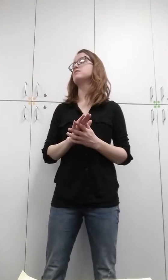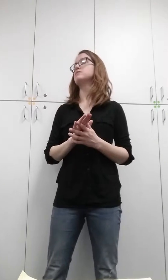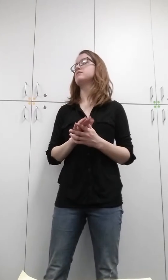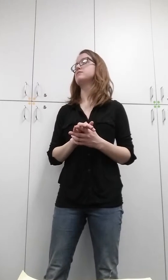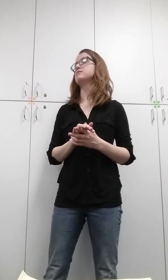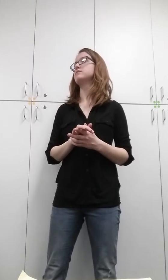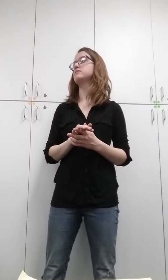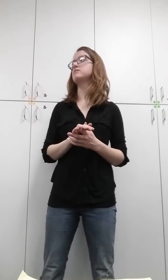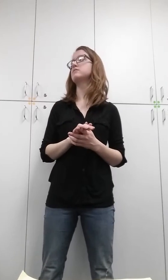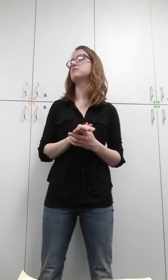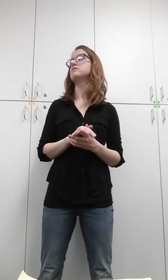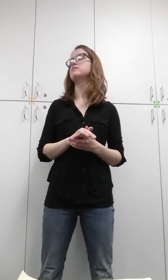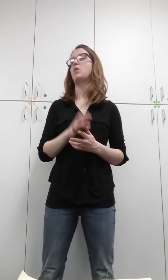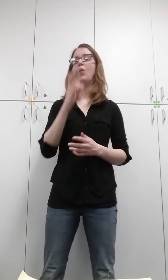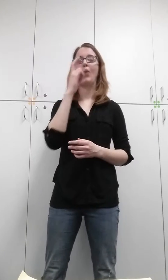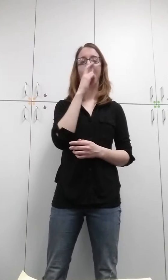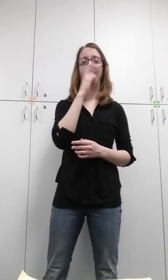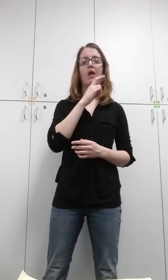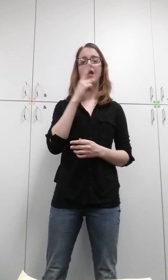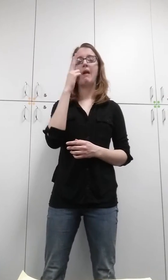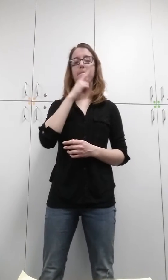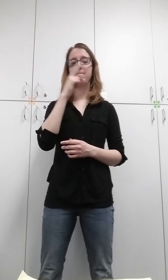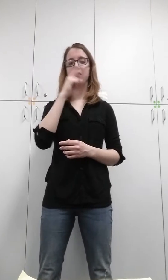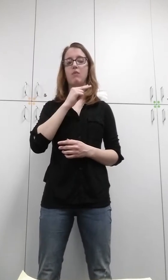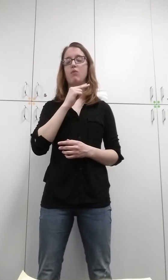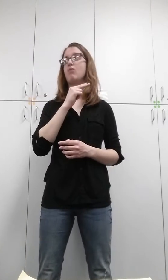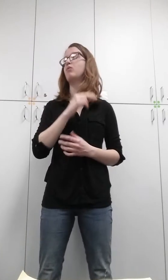So rat, hamster. Okay, those are